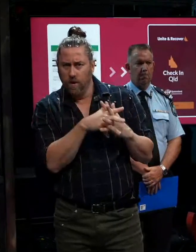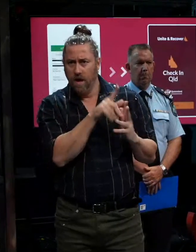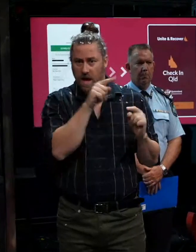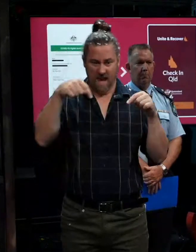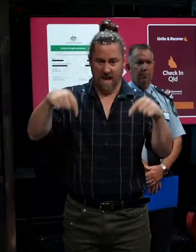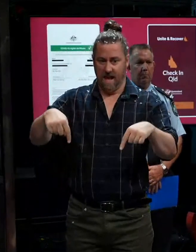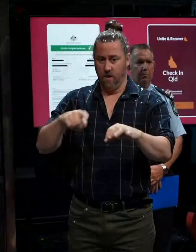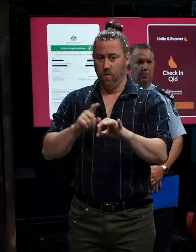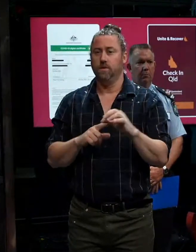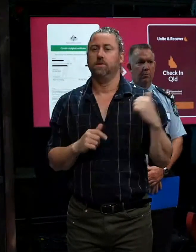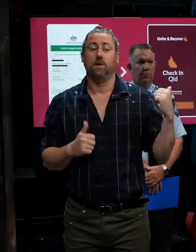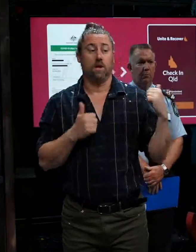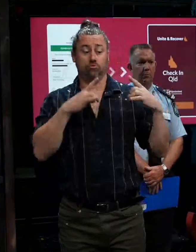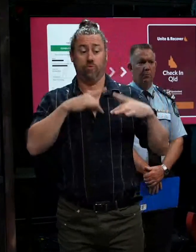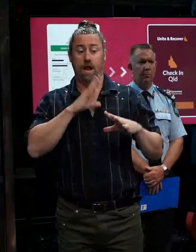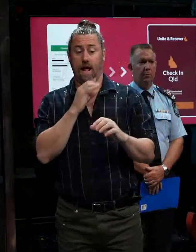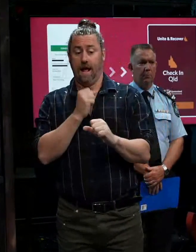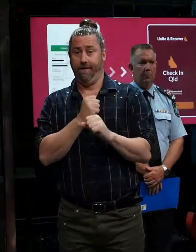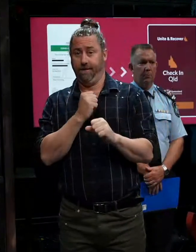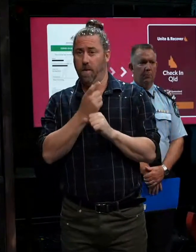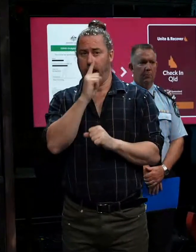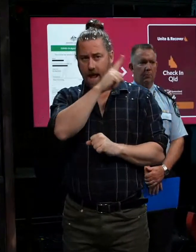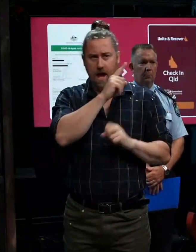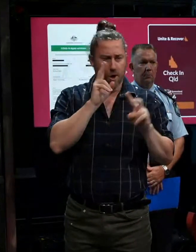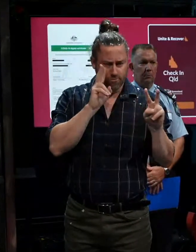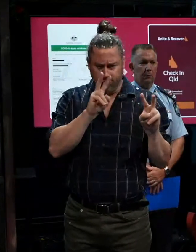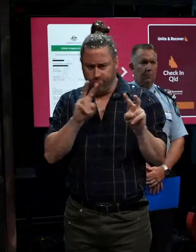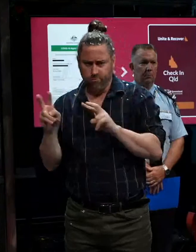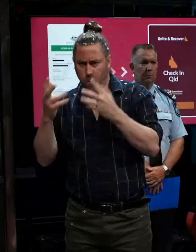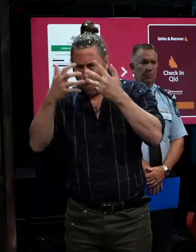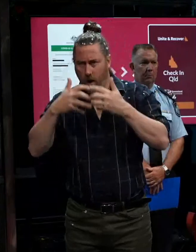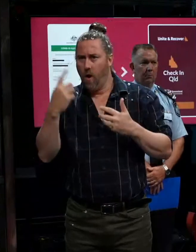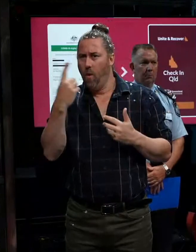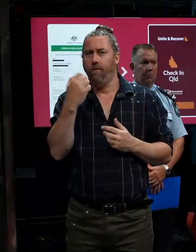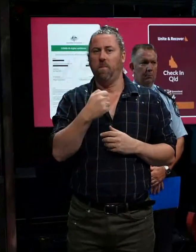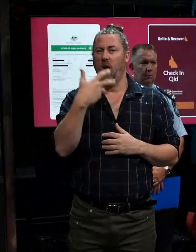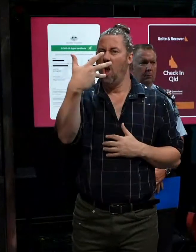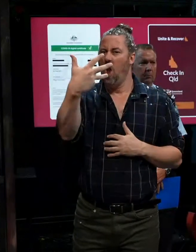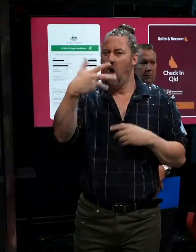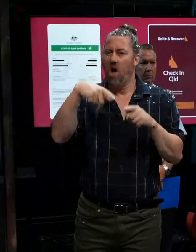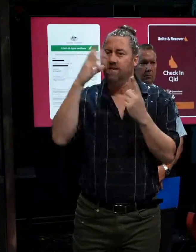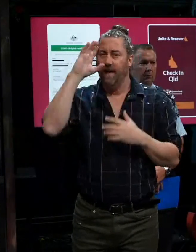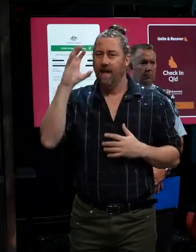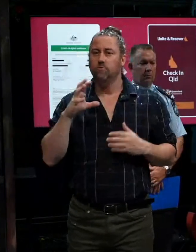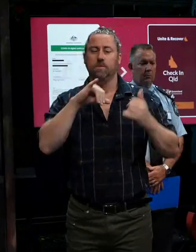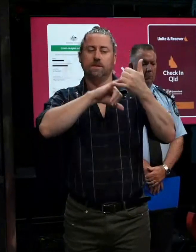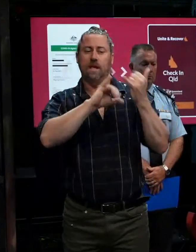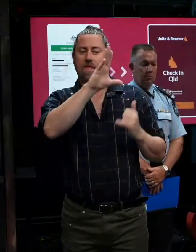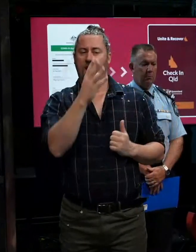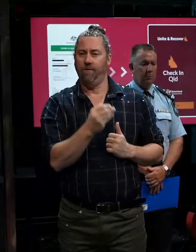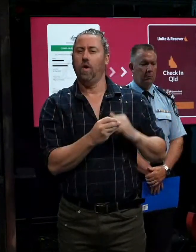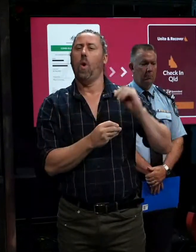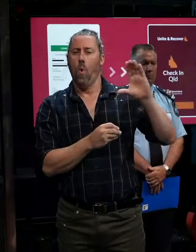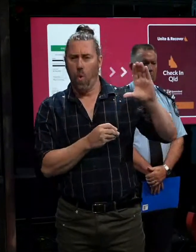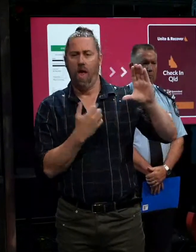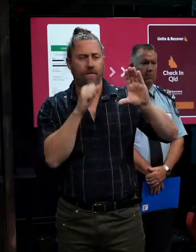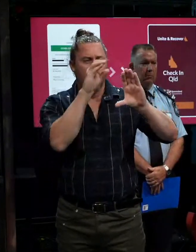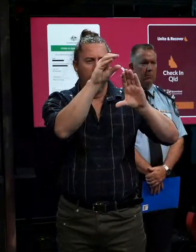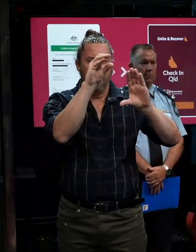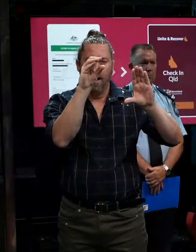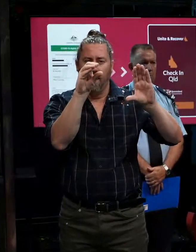back in? Yeah, the Commonwealth has been working through their data to identify everyone who's come from those 9 countries, but South Africa is the main focus, obviously. And